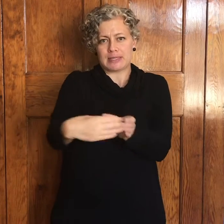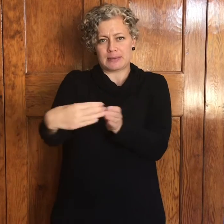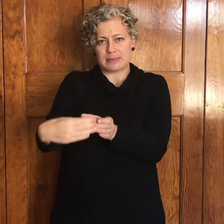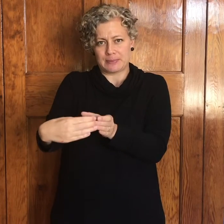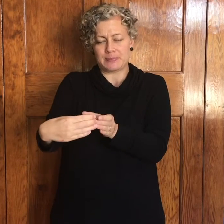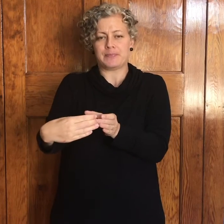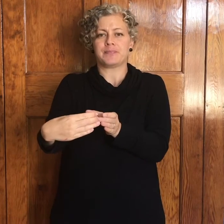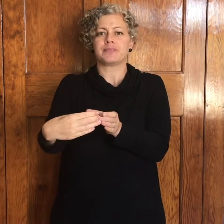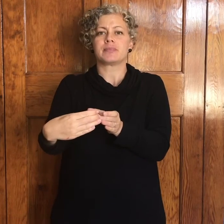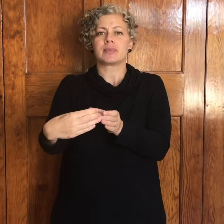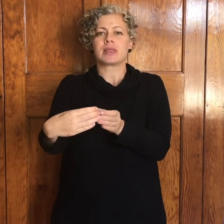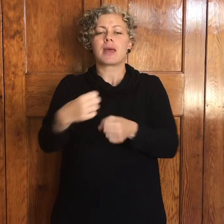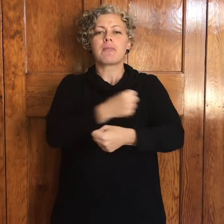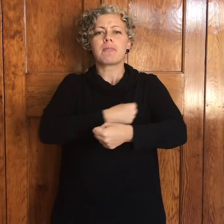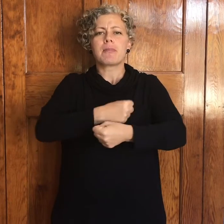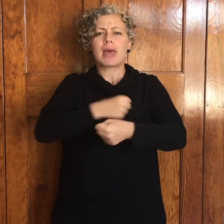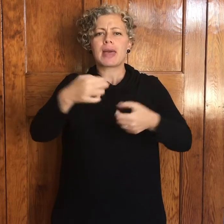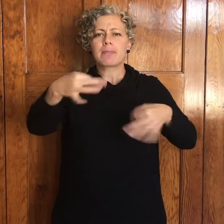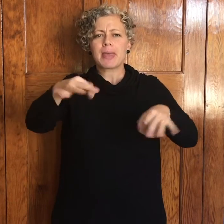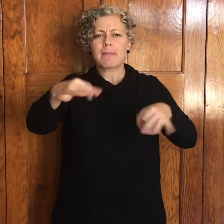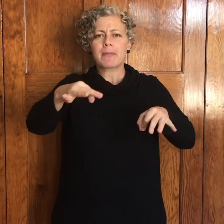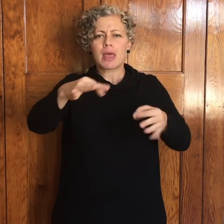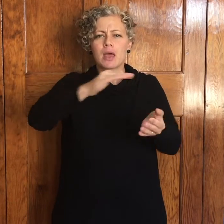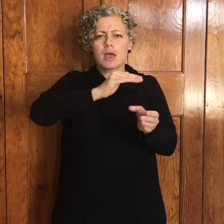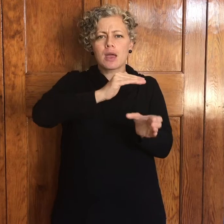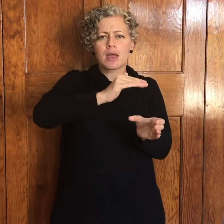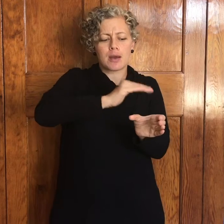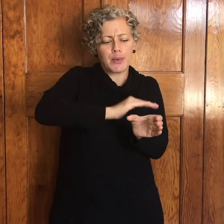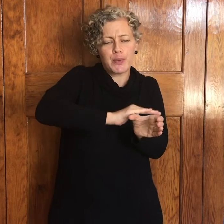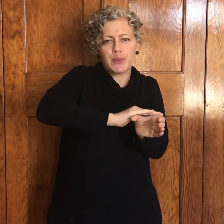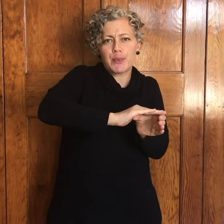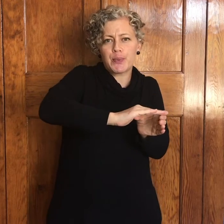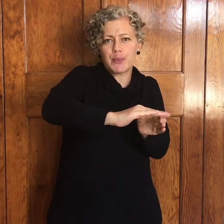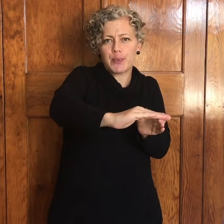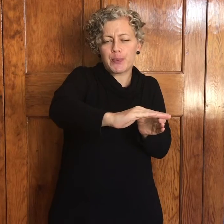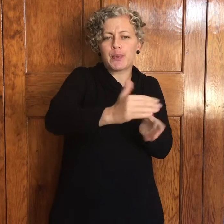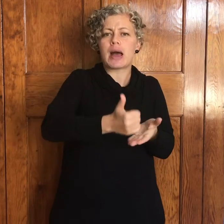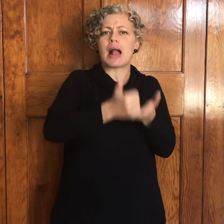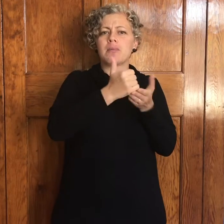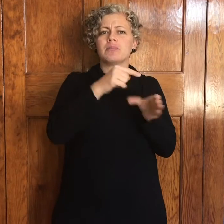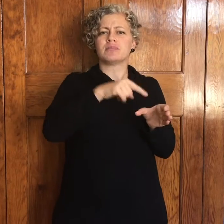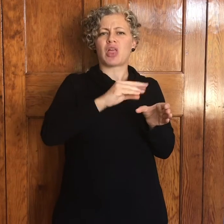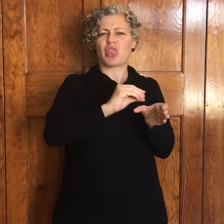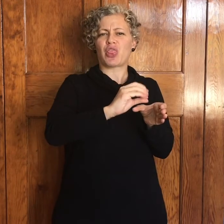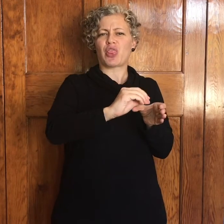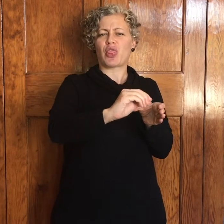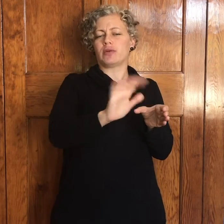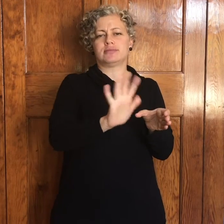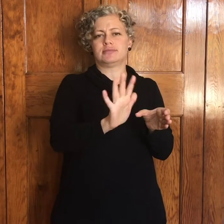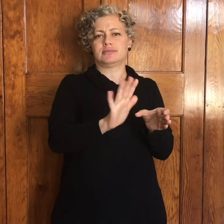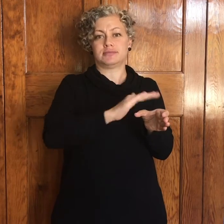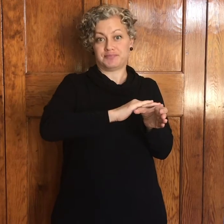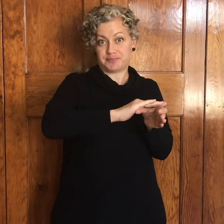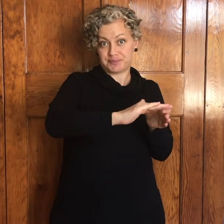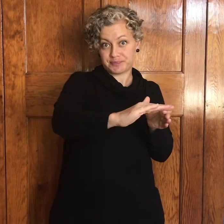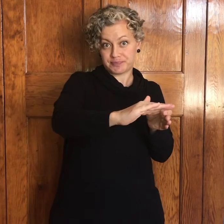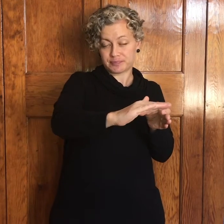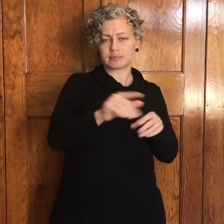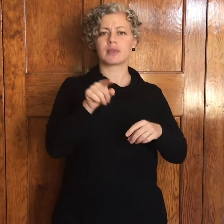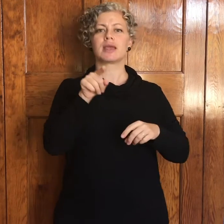paper over the ice cream to prevent freezer burn. Stick on a custom label and